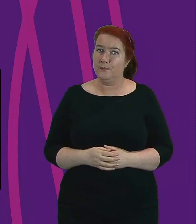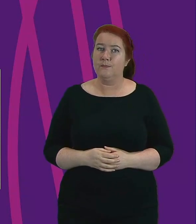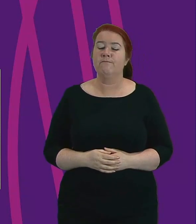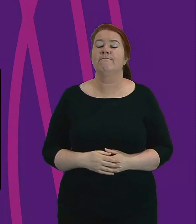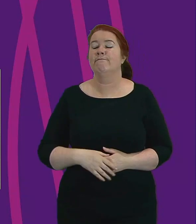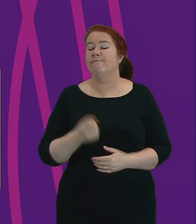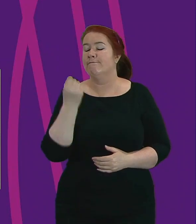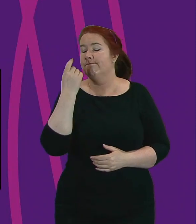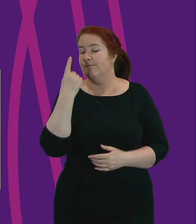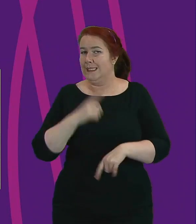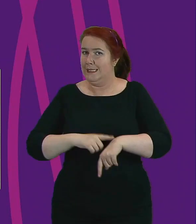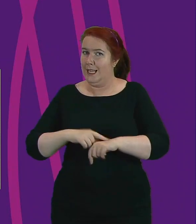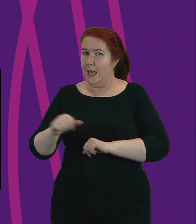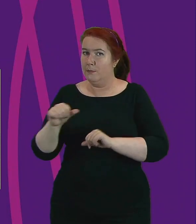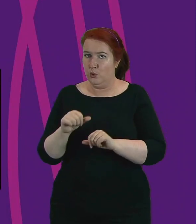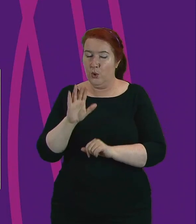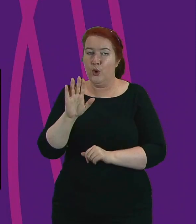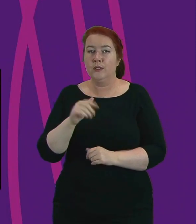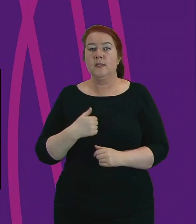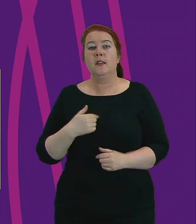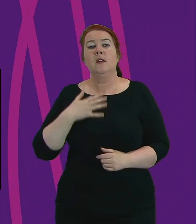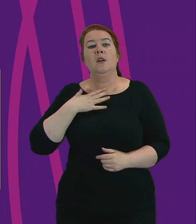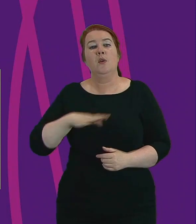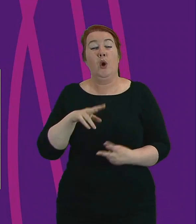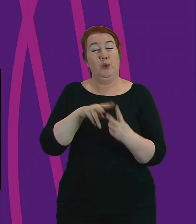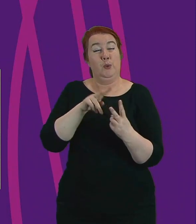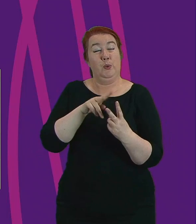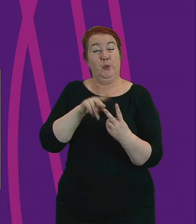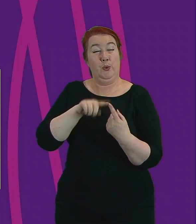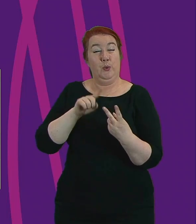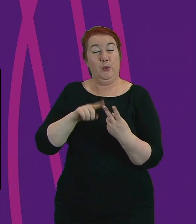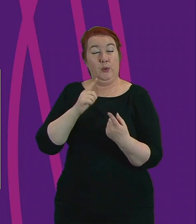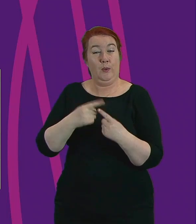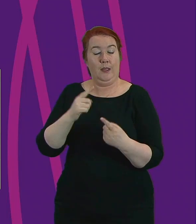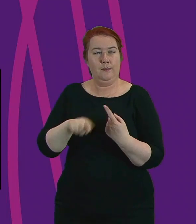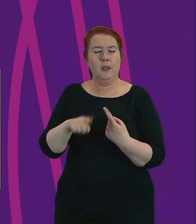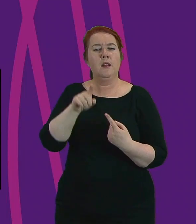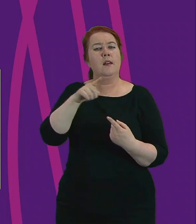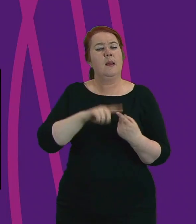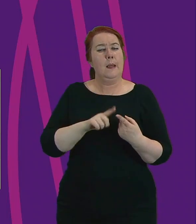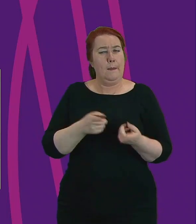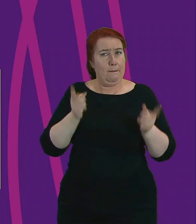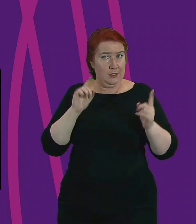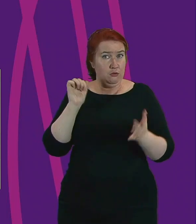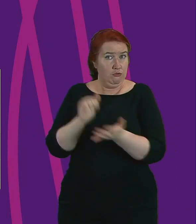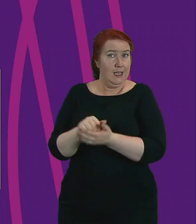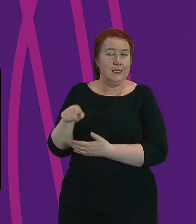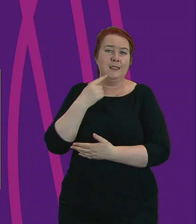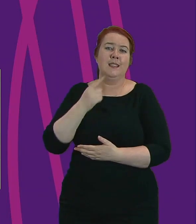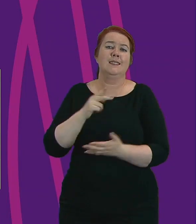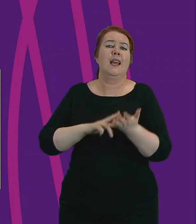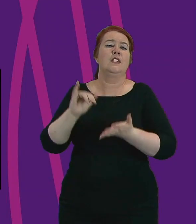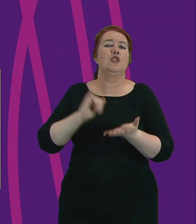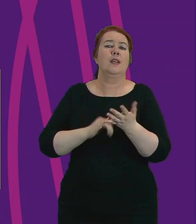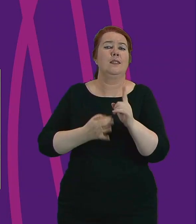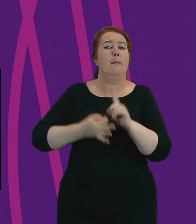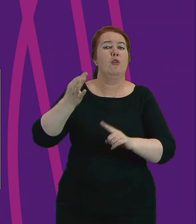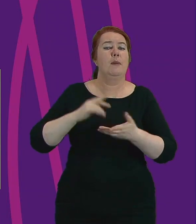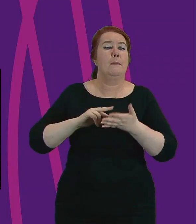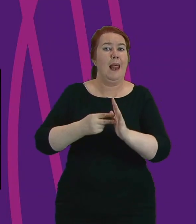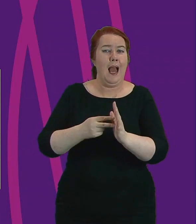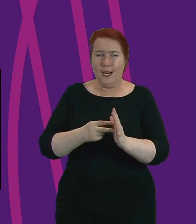time, Deputy President Officer. I just wanted to mention two other really quick things. One is the Cabinet Secretary rightly outlined an NHS improvement plan. I wonder